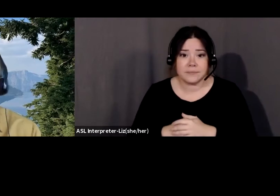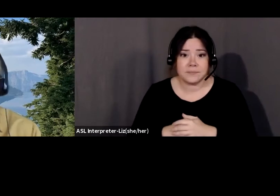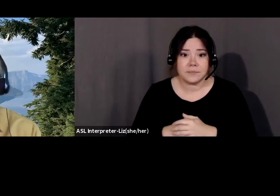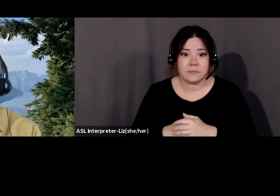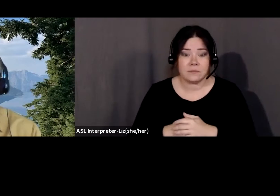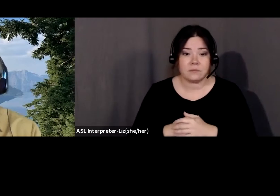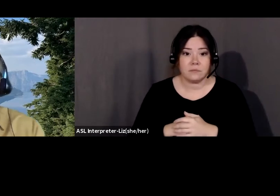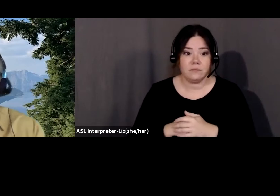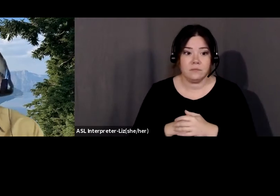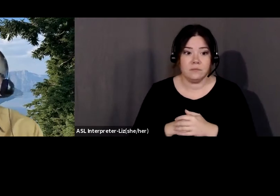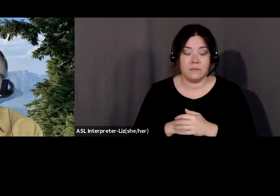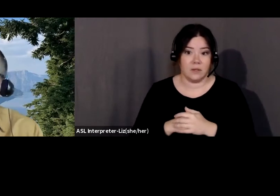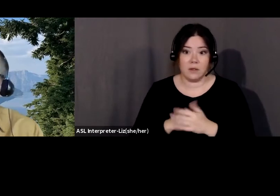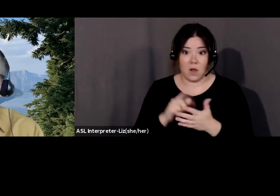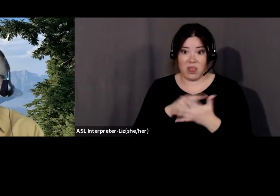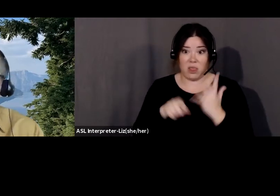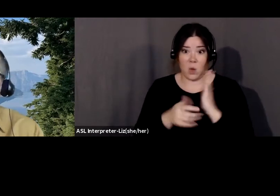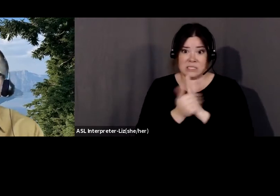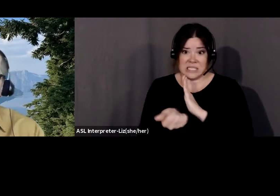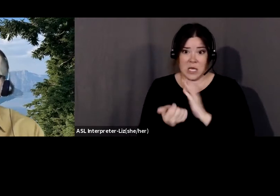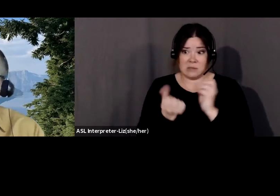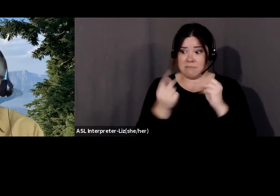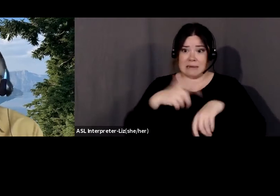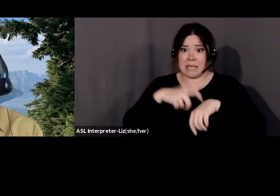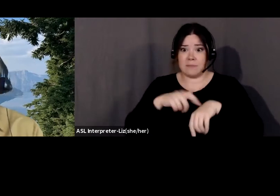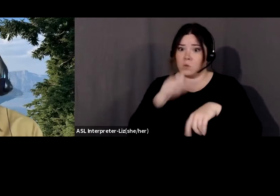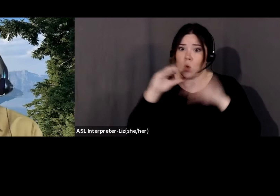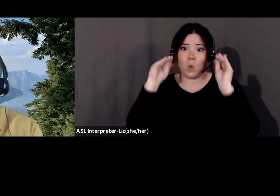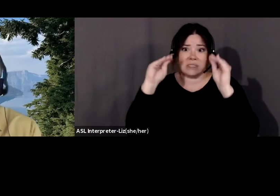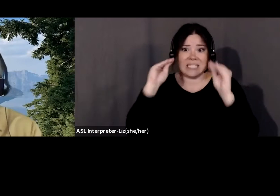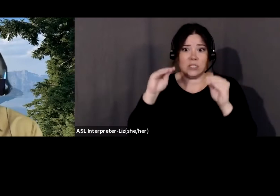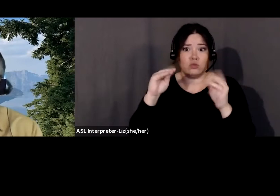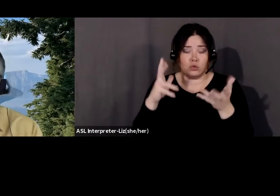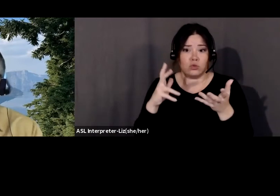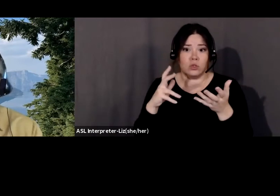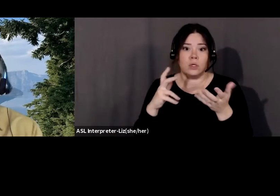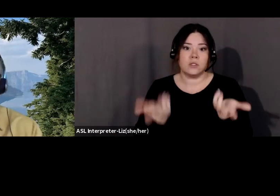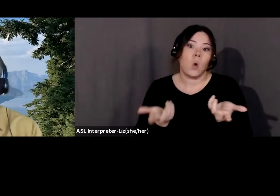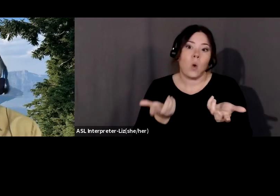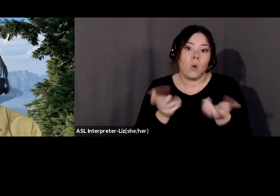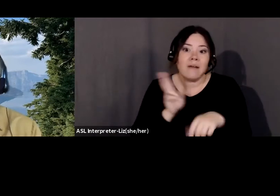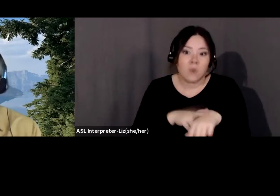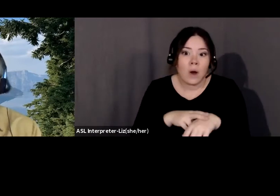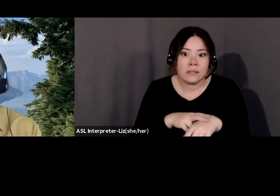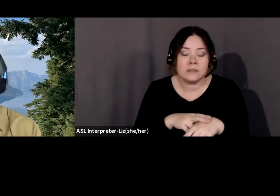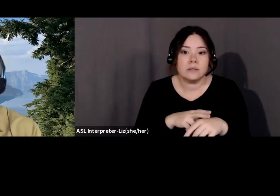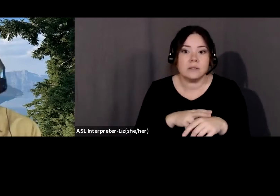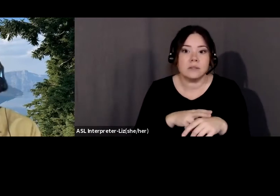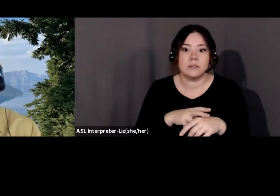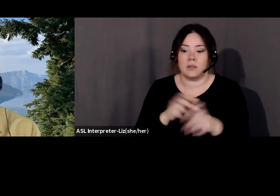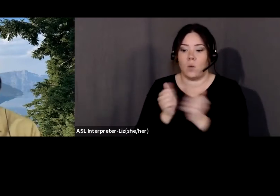Those are things that often aren't even taught within organizations. And of course they get missed in entities like